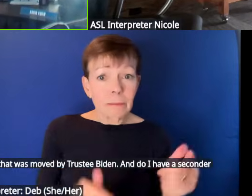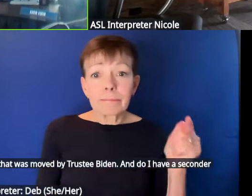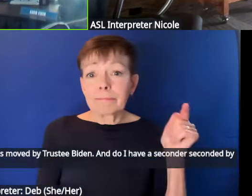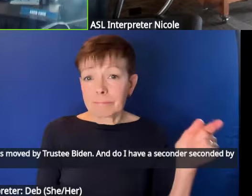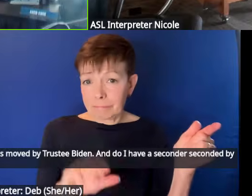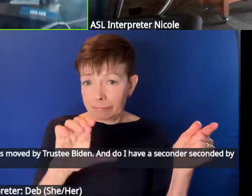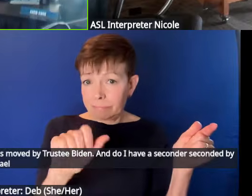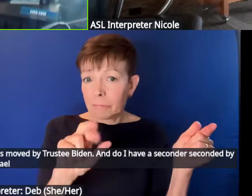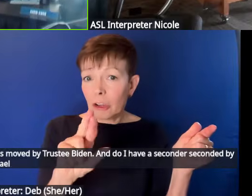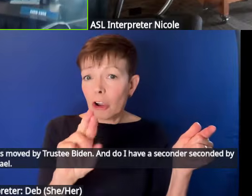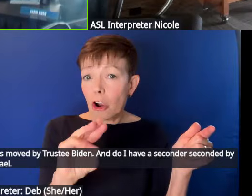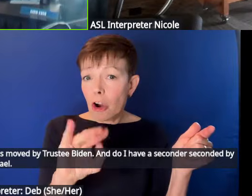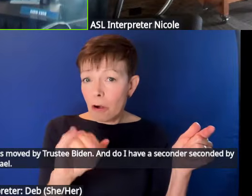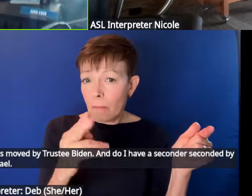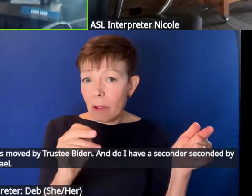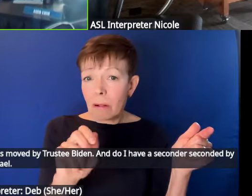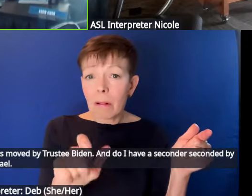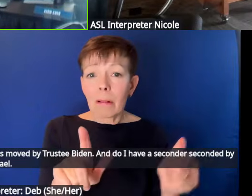Carmichael.